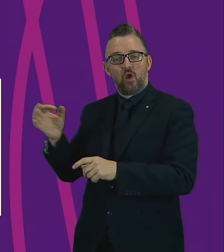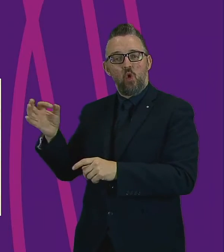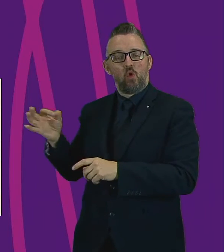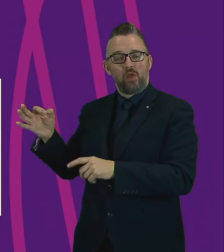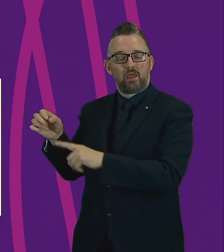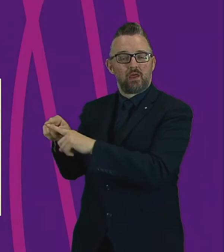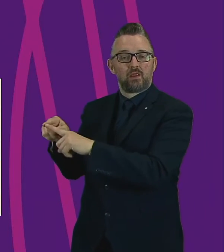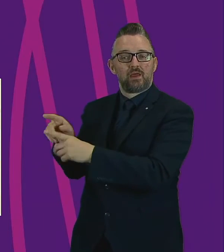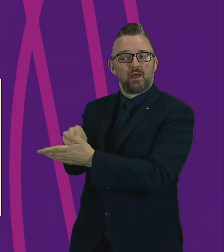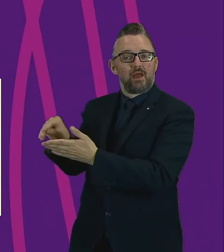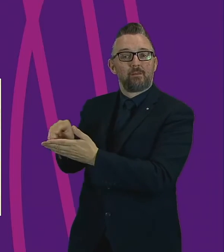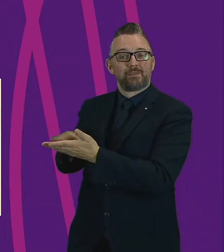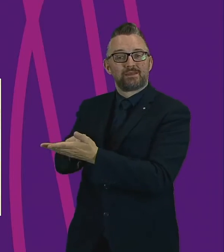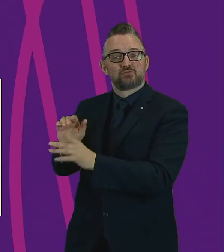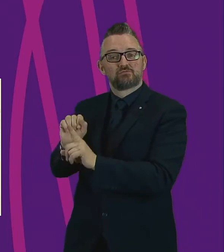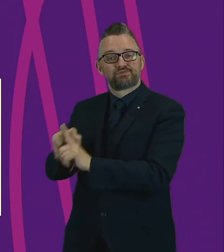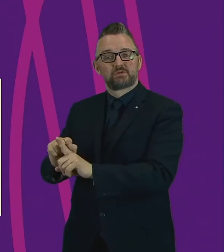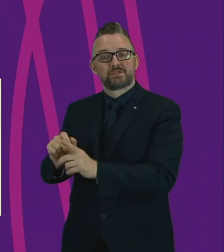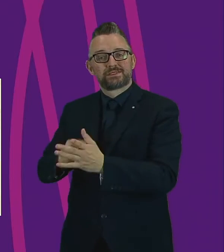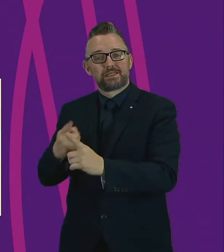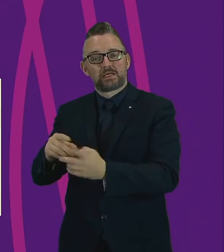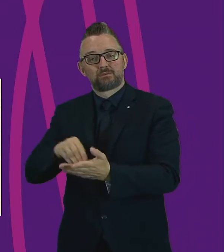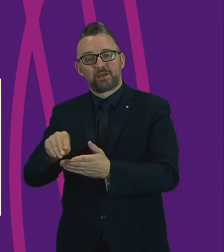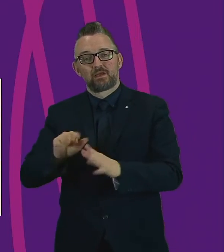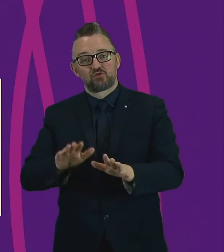on profits made in the UK. And I welcome that the